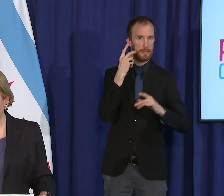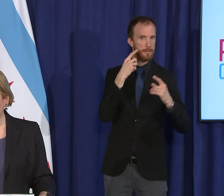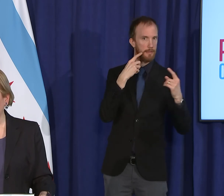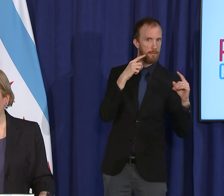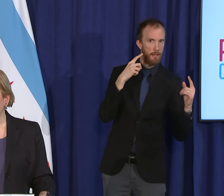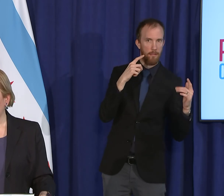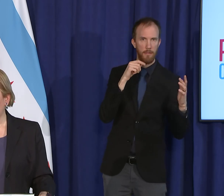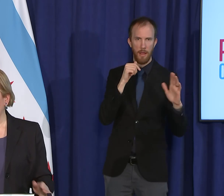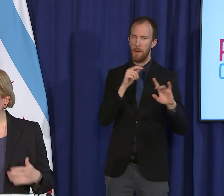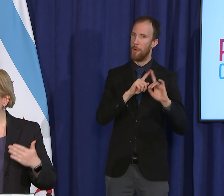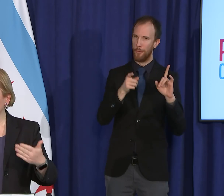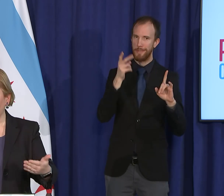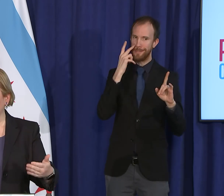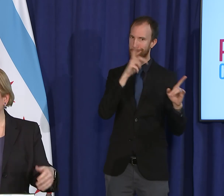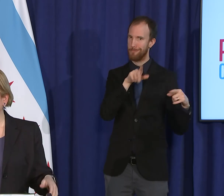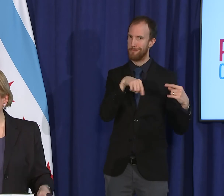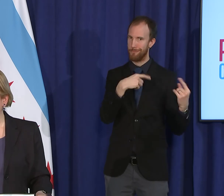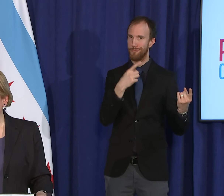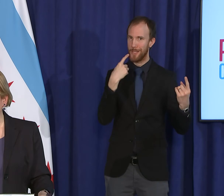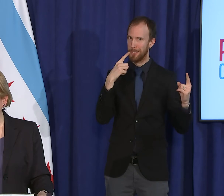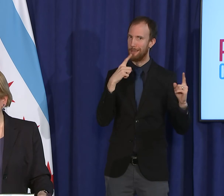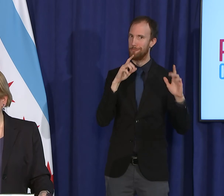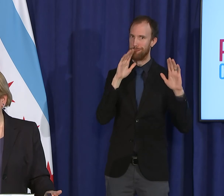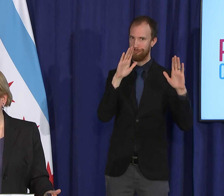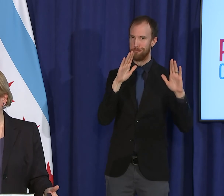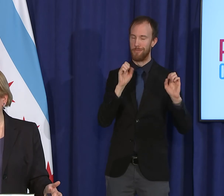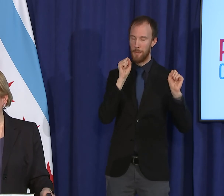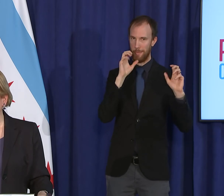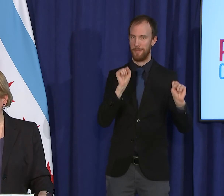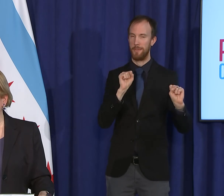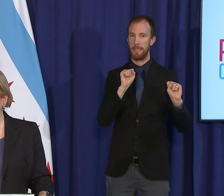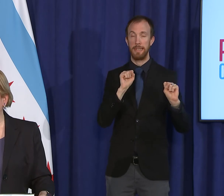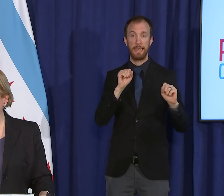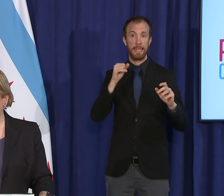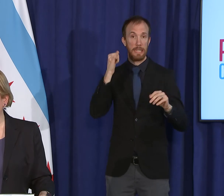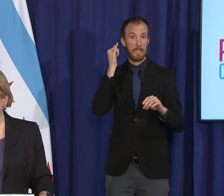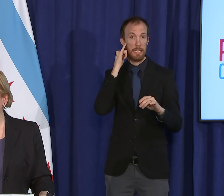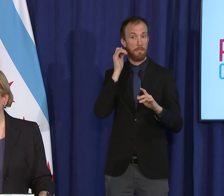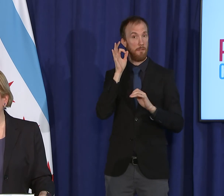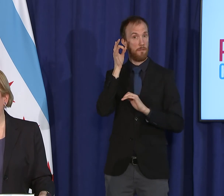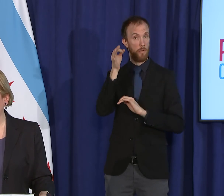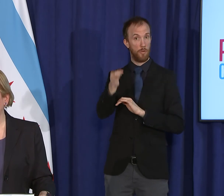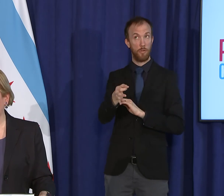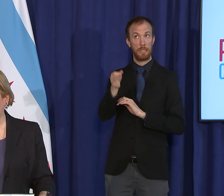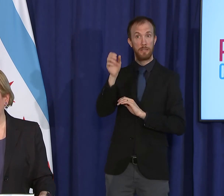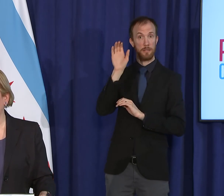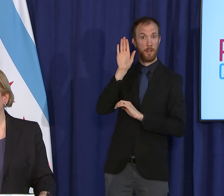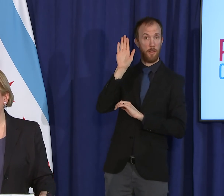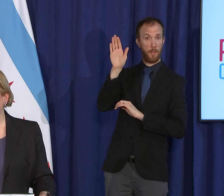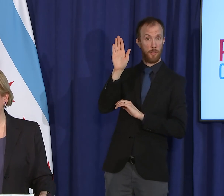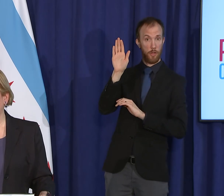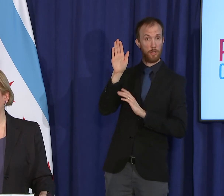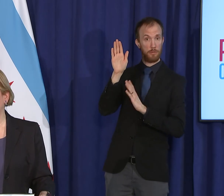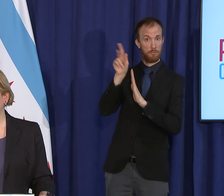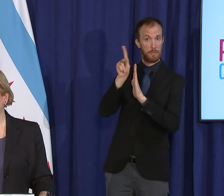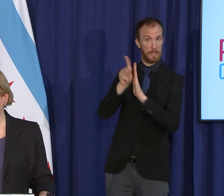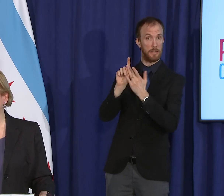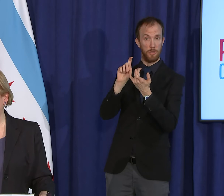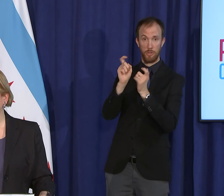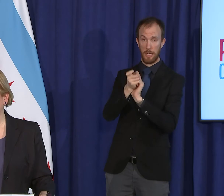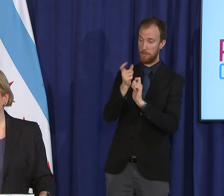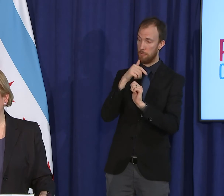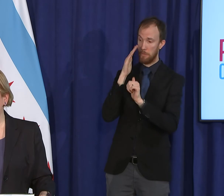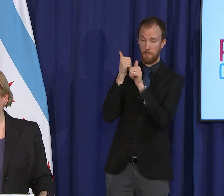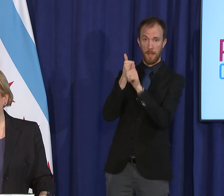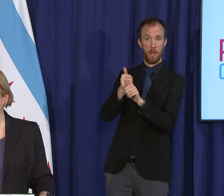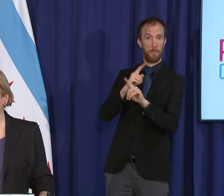been amazing, if there's a possibility in the future that that could be a recommendation, we would follow that, but we would always follow the recommendations of the